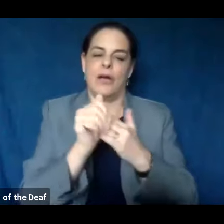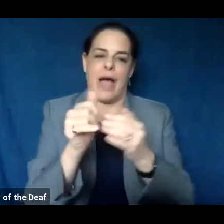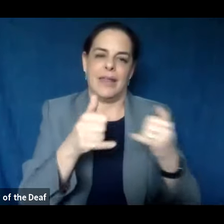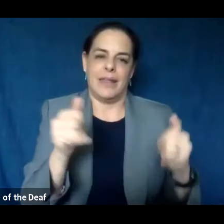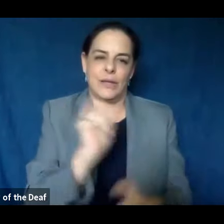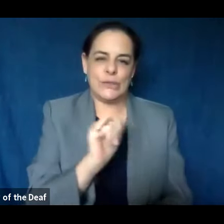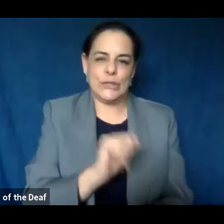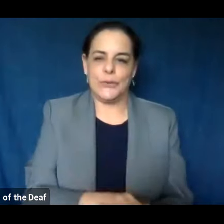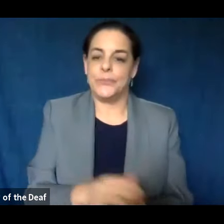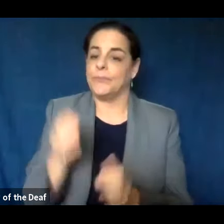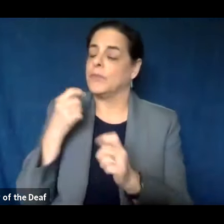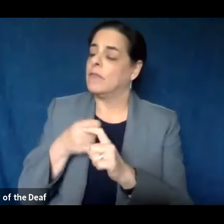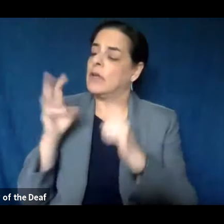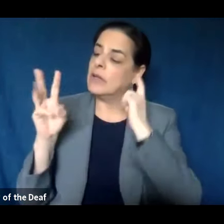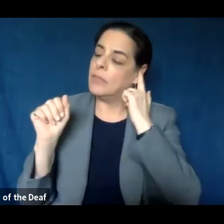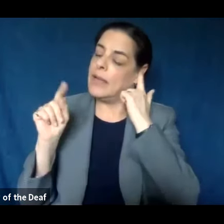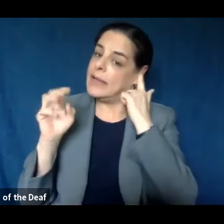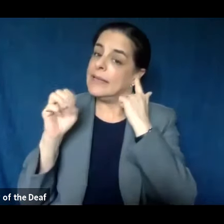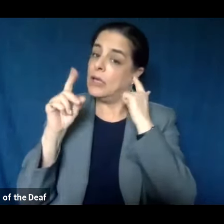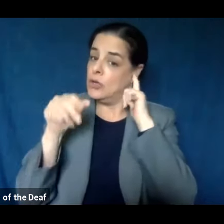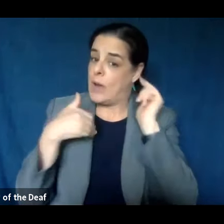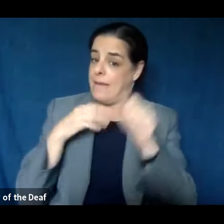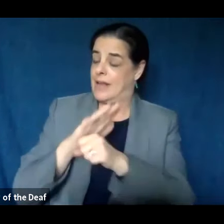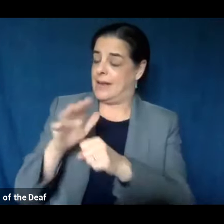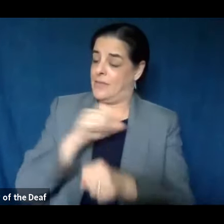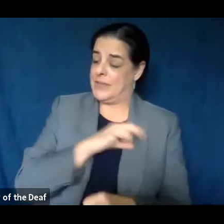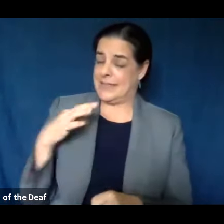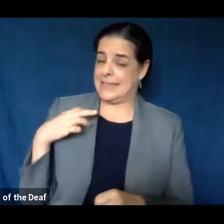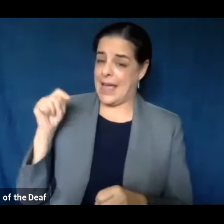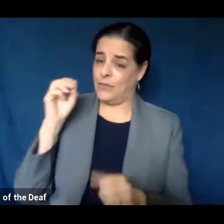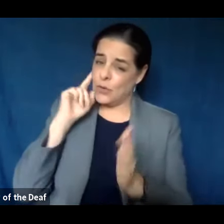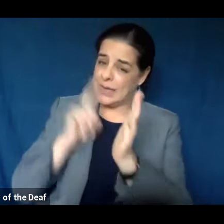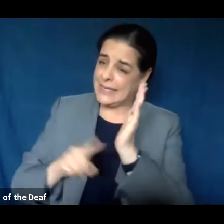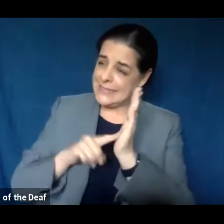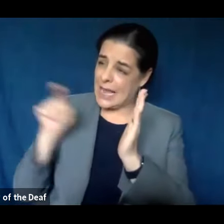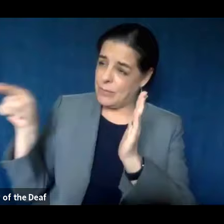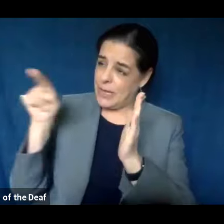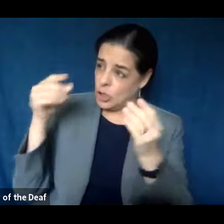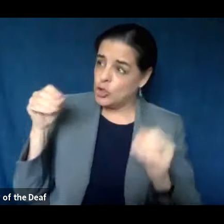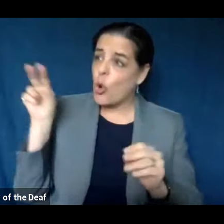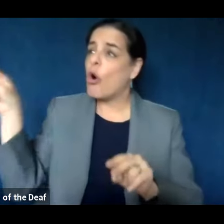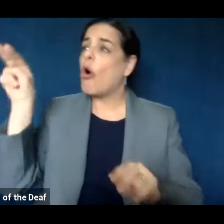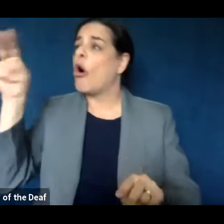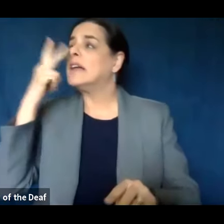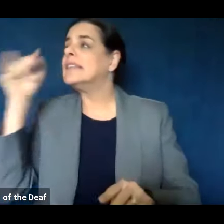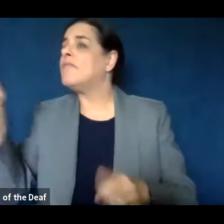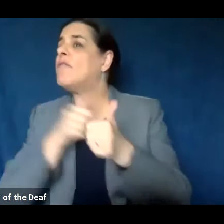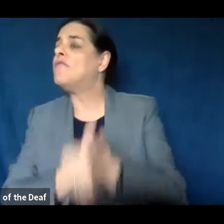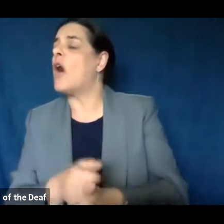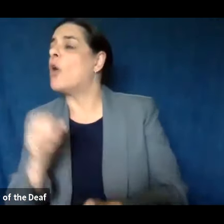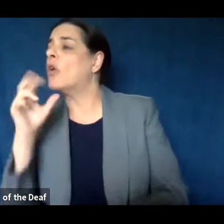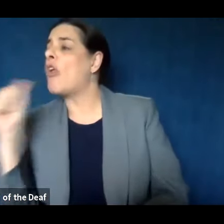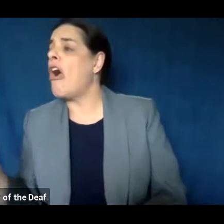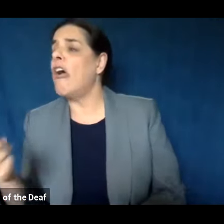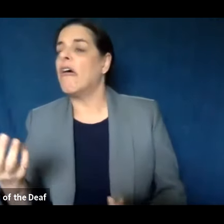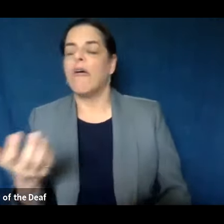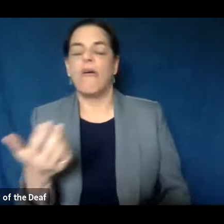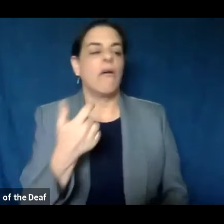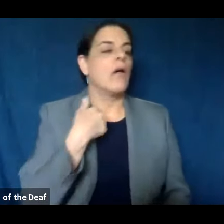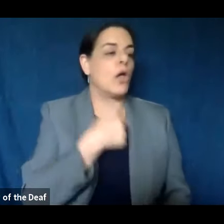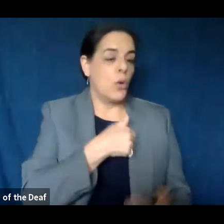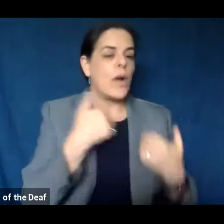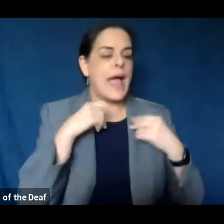From WATE, do you have sufficient staff to examine retailers for compliance? We have a team who are going